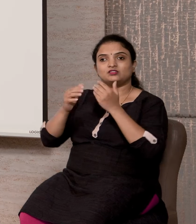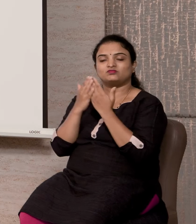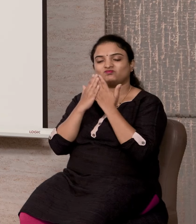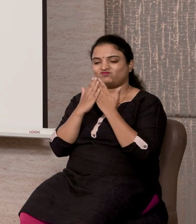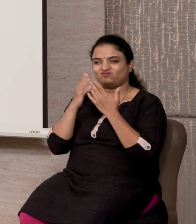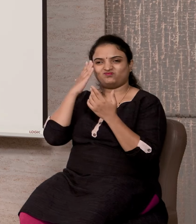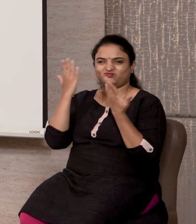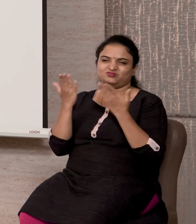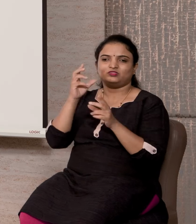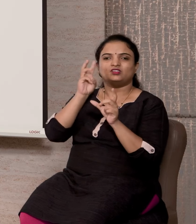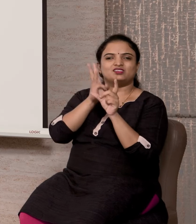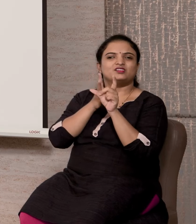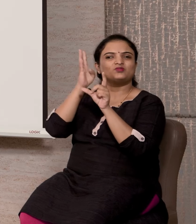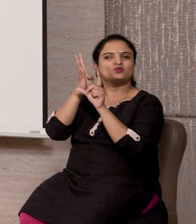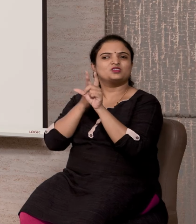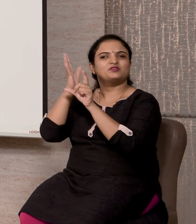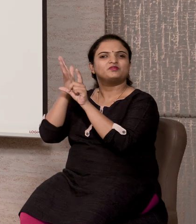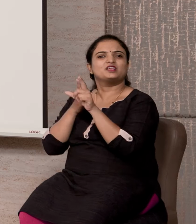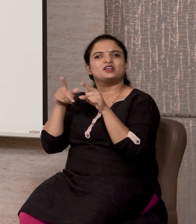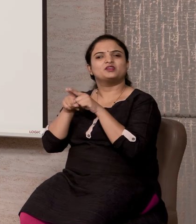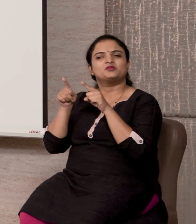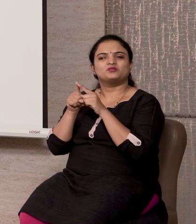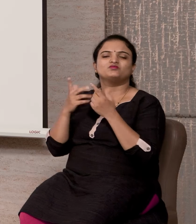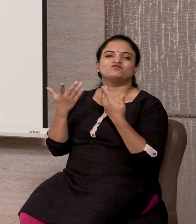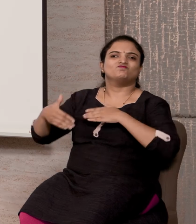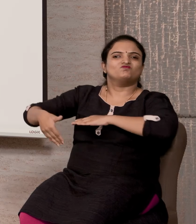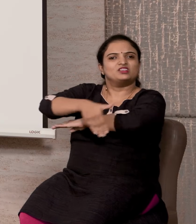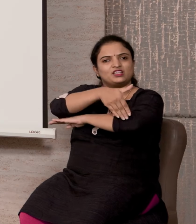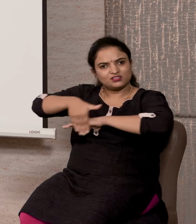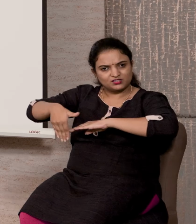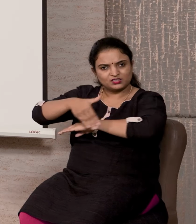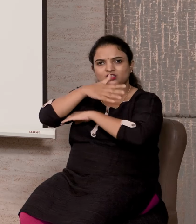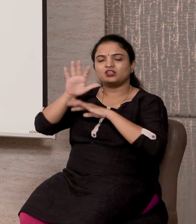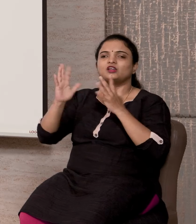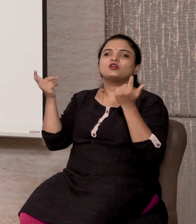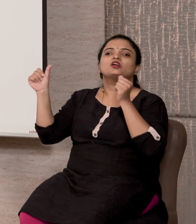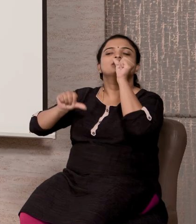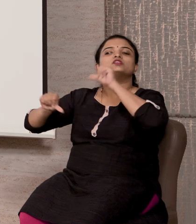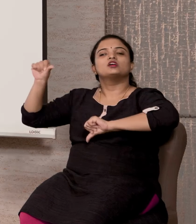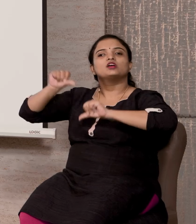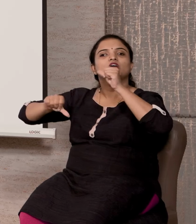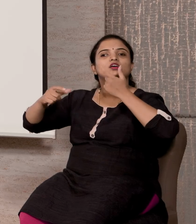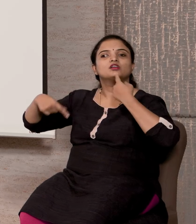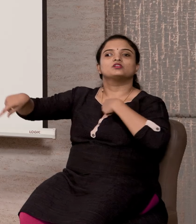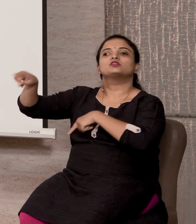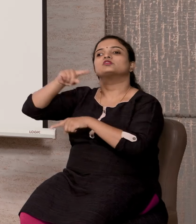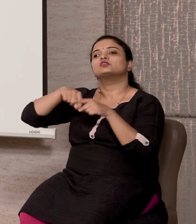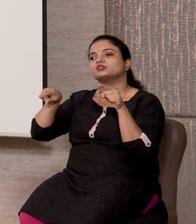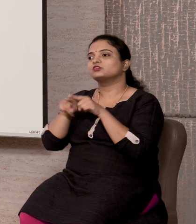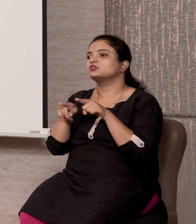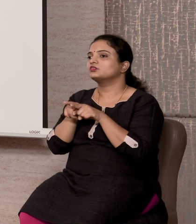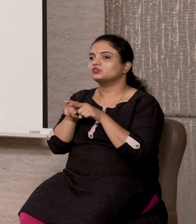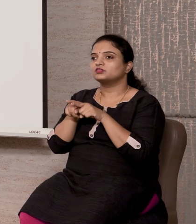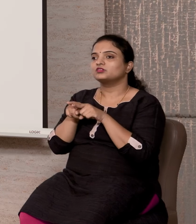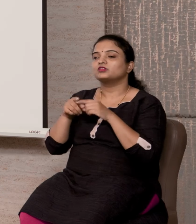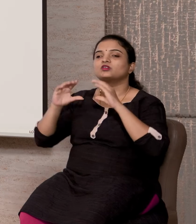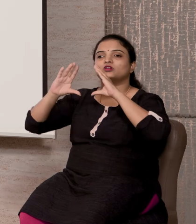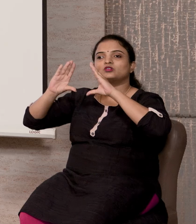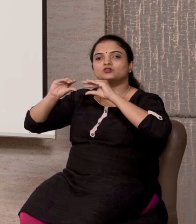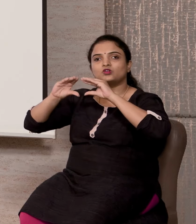3-year, 4-year, 5-year programs may be engineering, science or whatever. So these curriculum, which is ought to prepare our